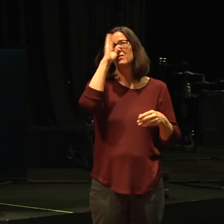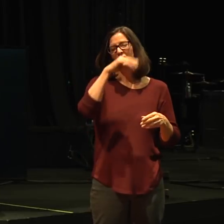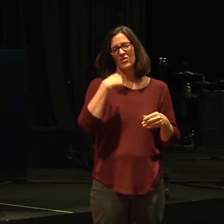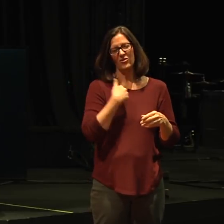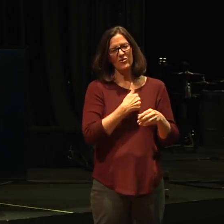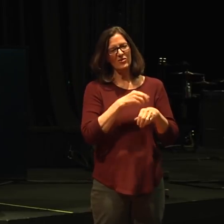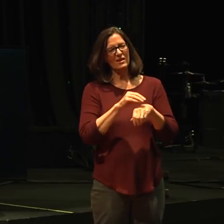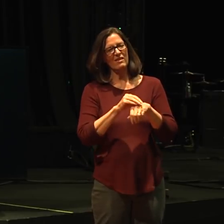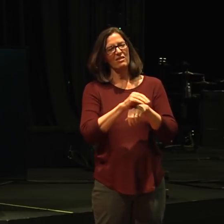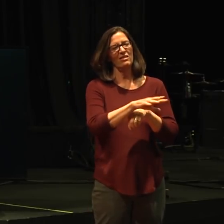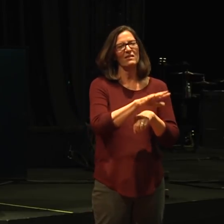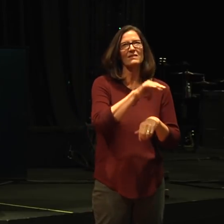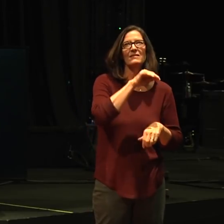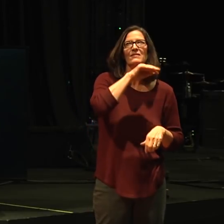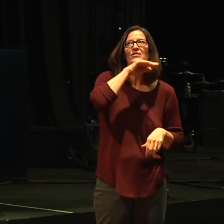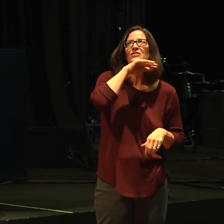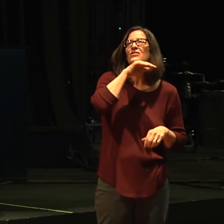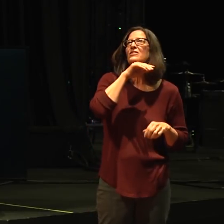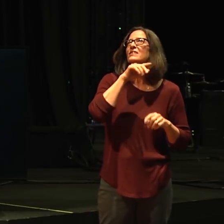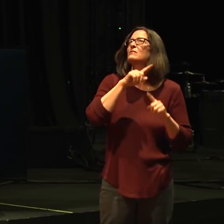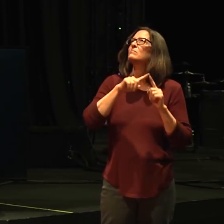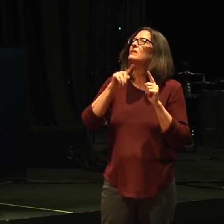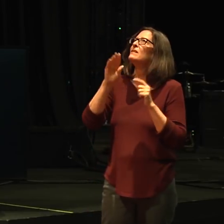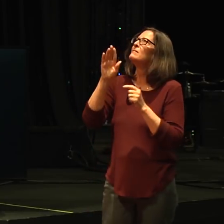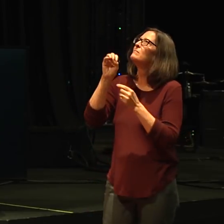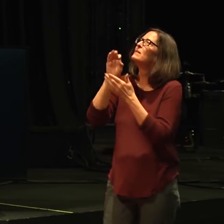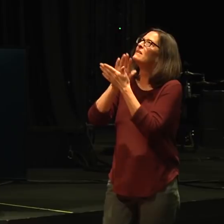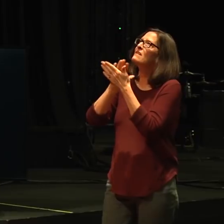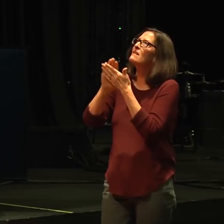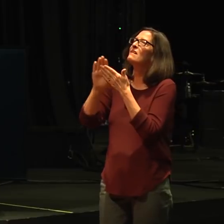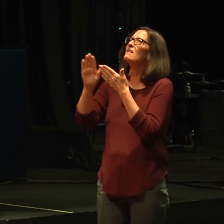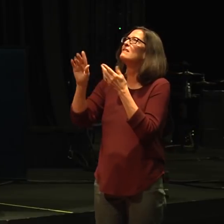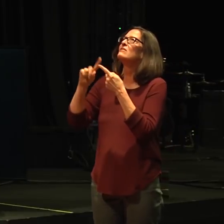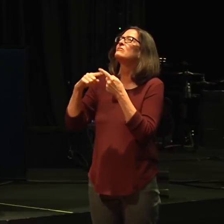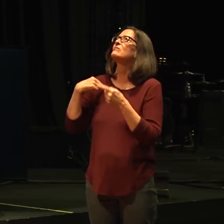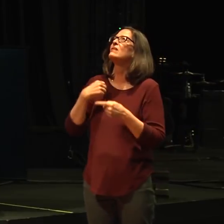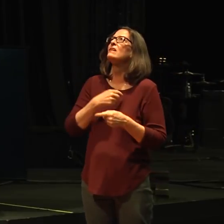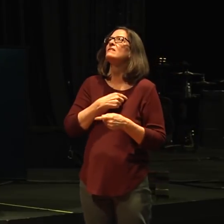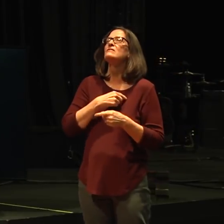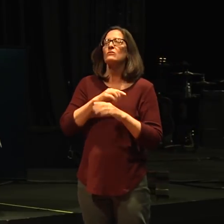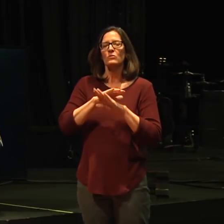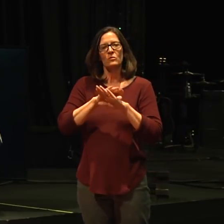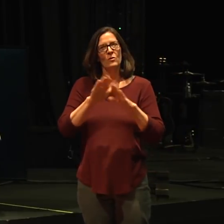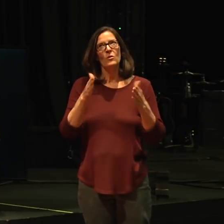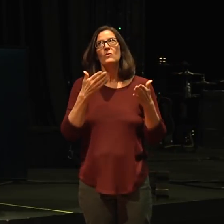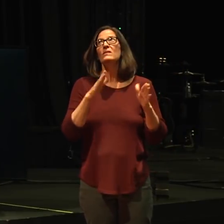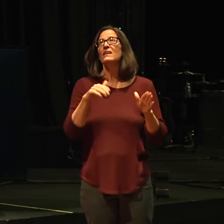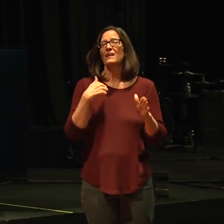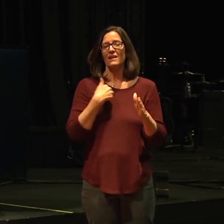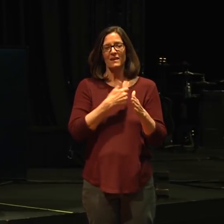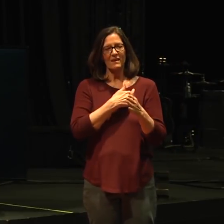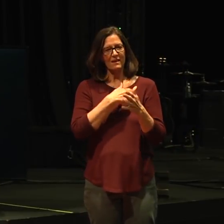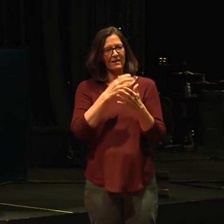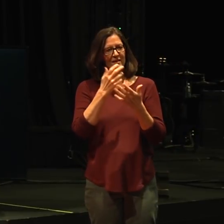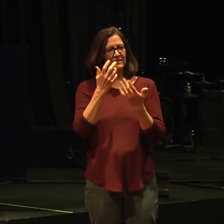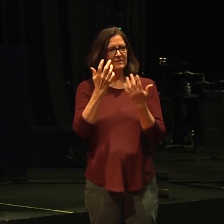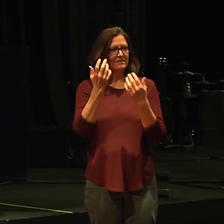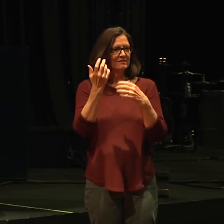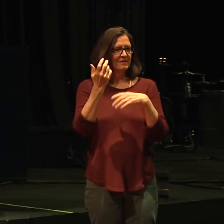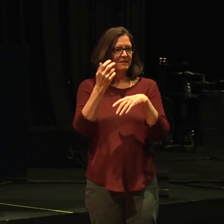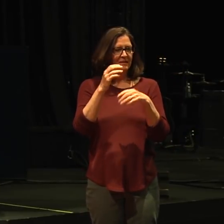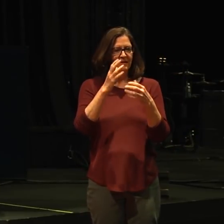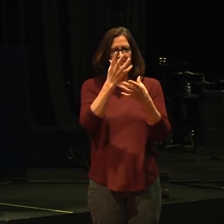up, please be kind. Don't let us go down like the